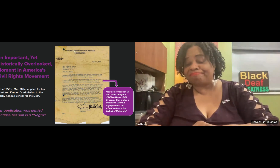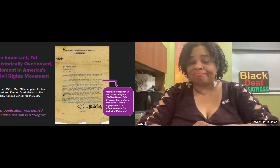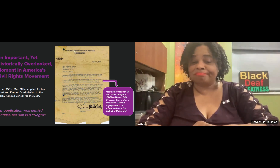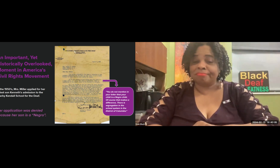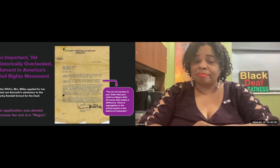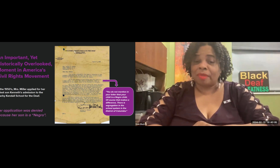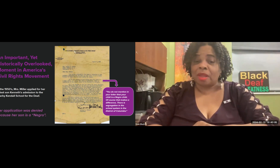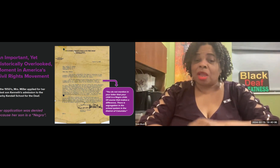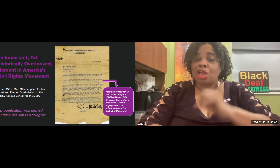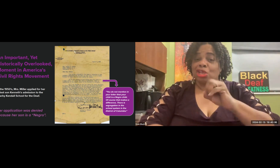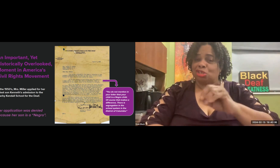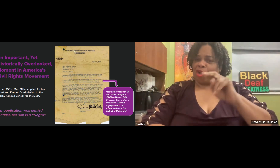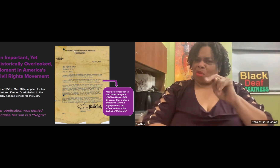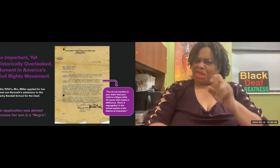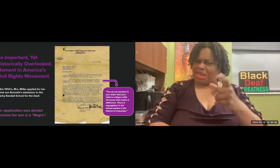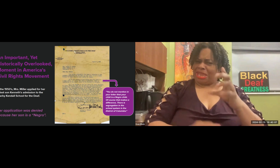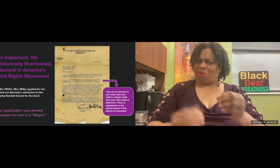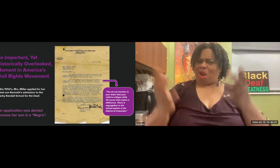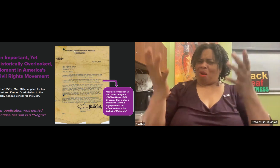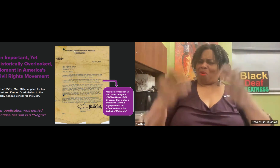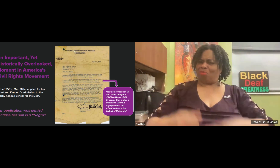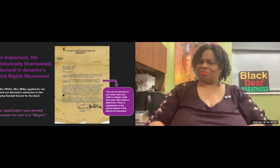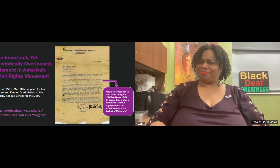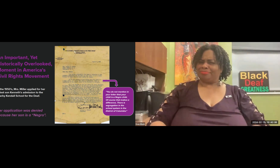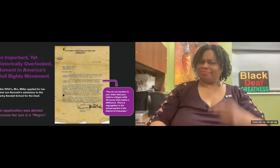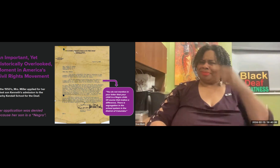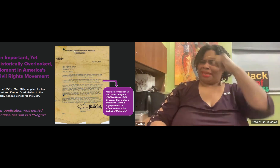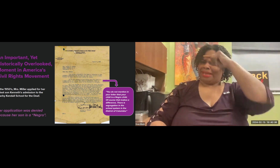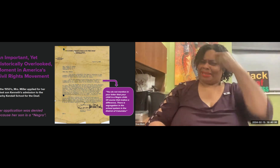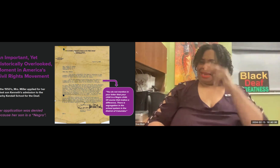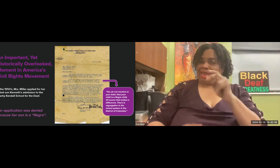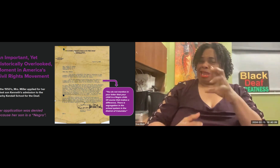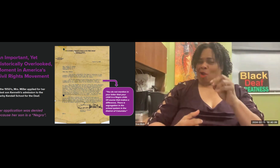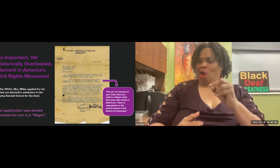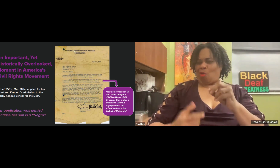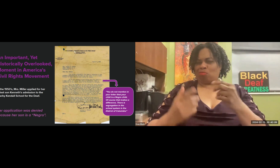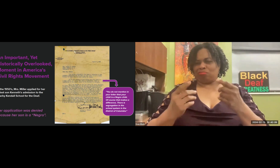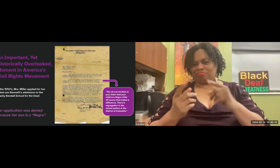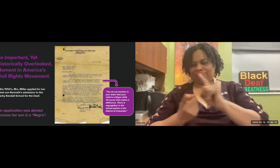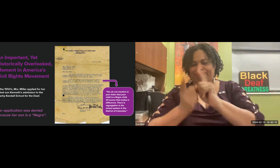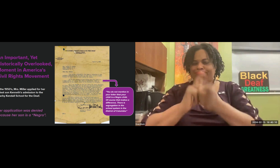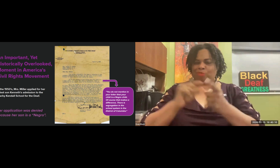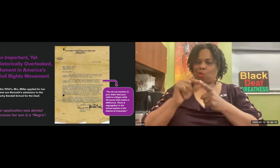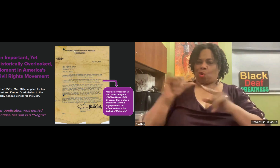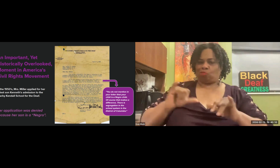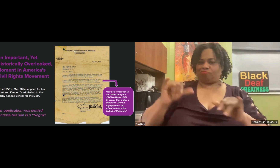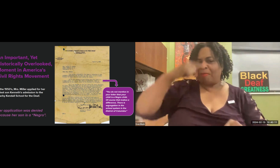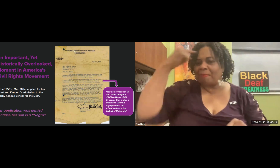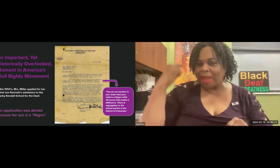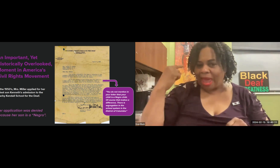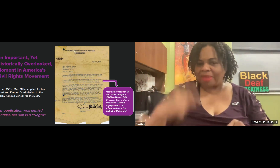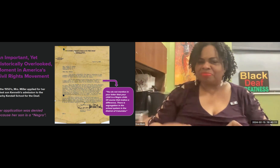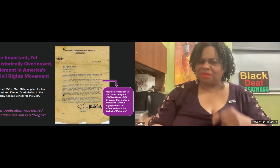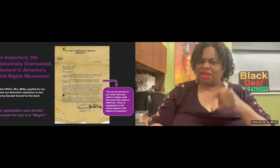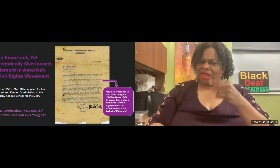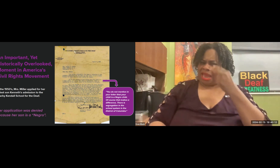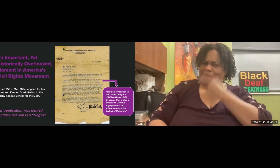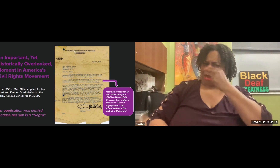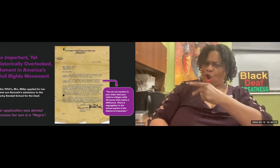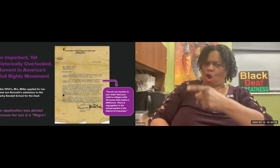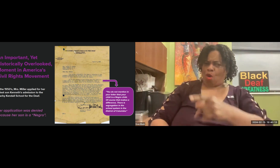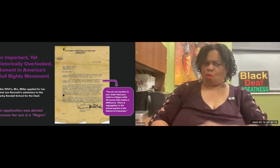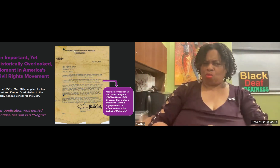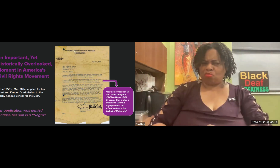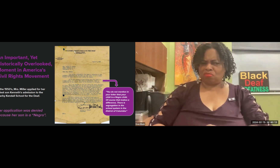America is very big on labeling people. And so that was a label given to him. So Black, Negro, the word that we